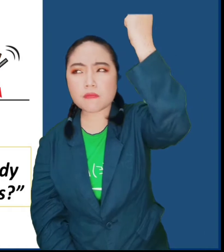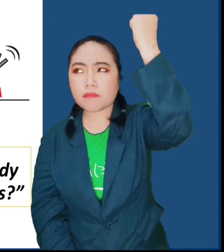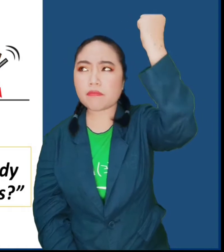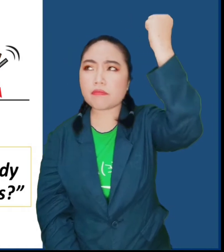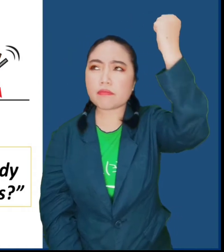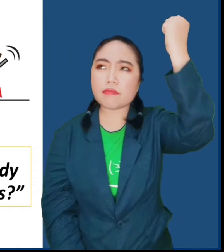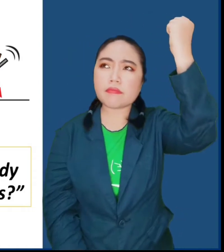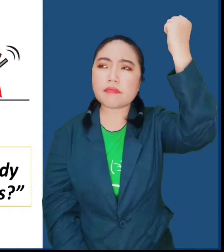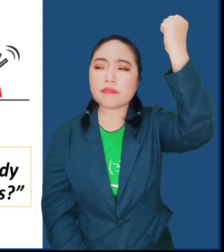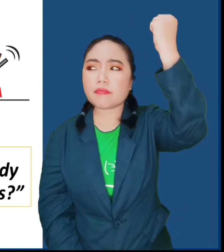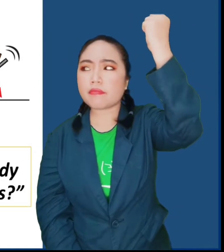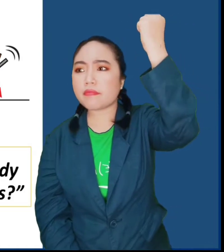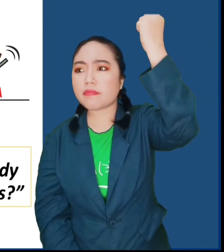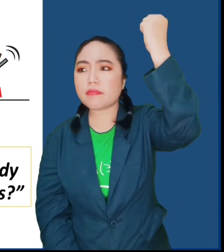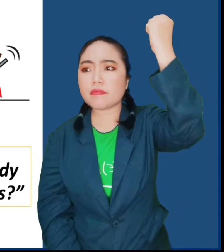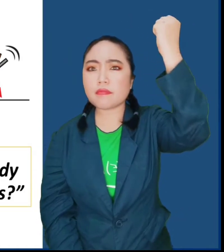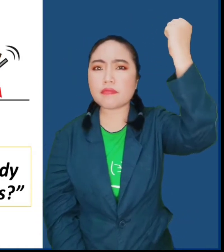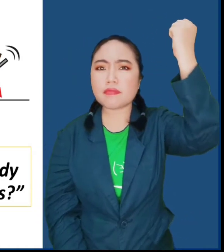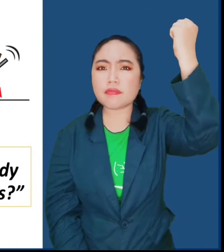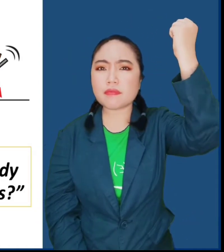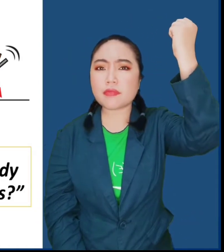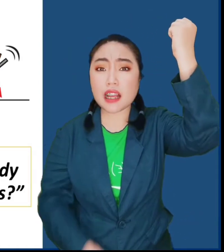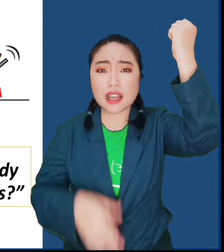Okay, like this. You're riding like this.